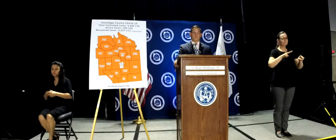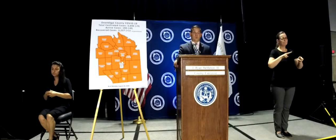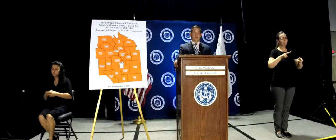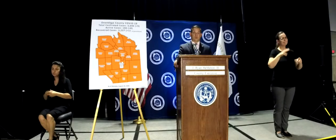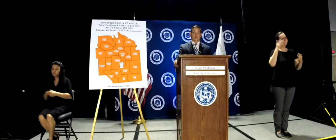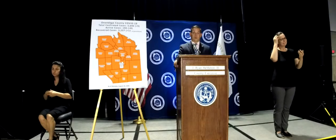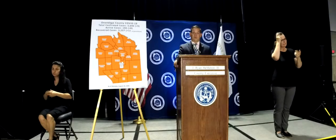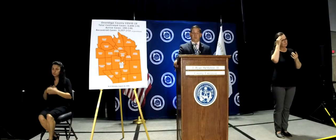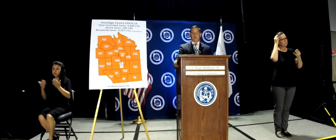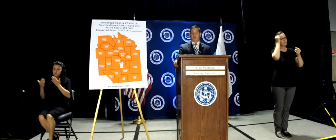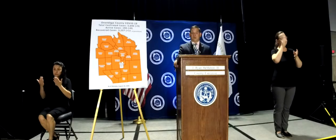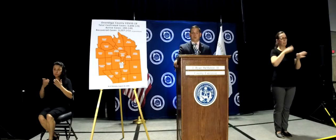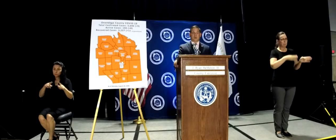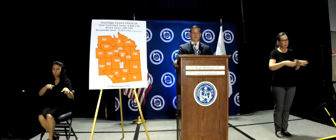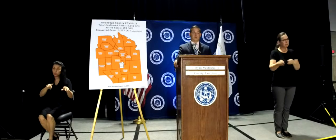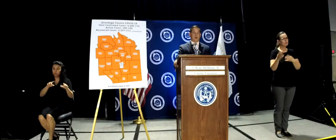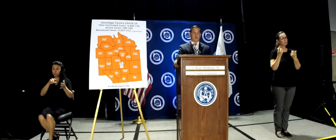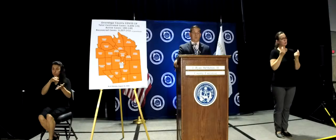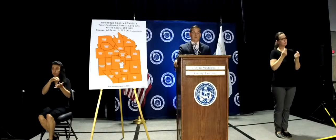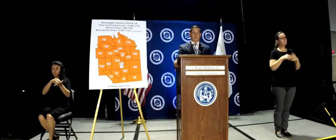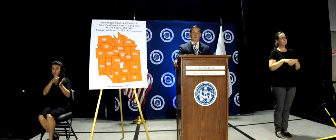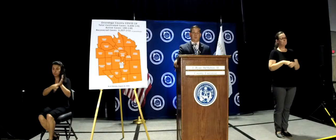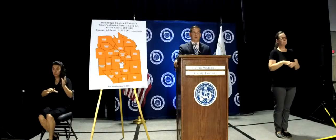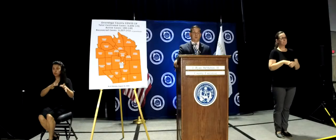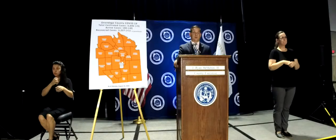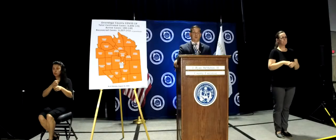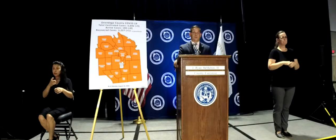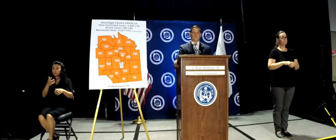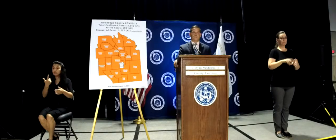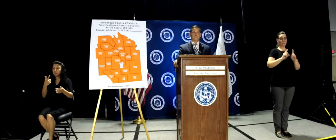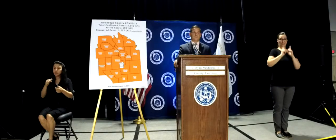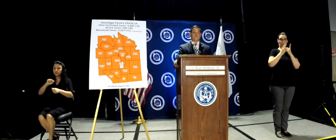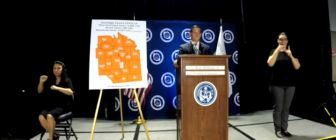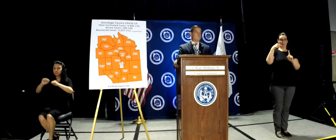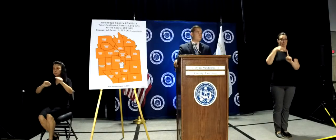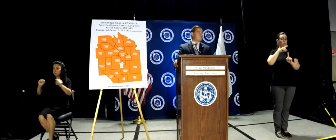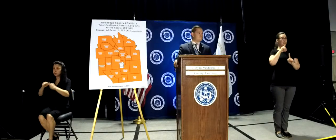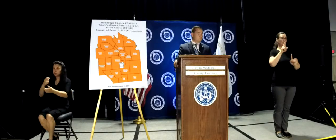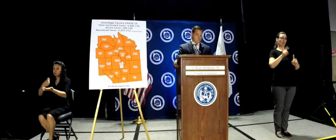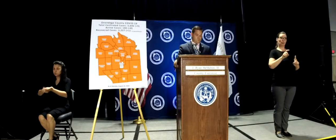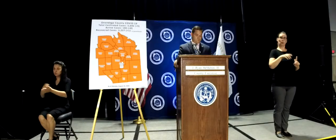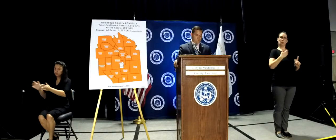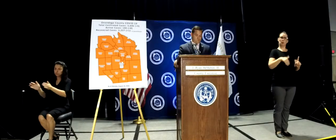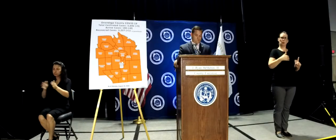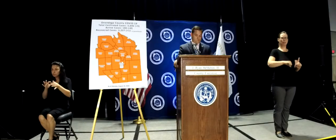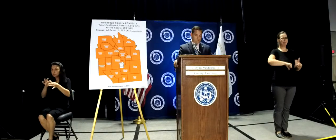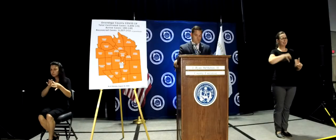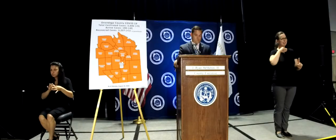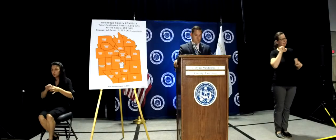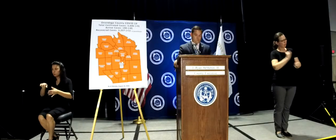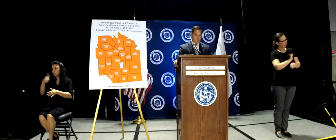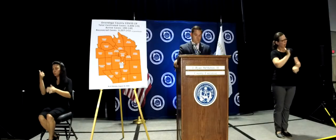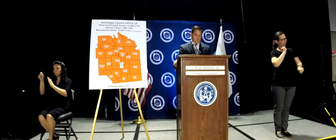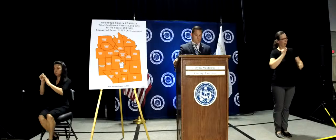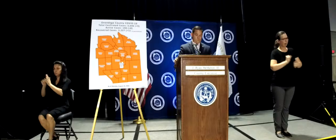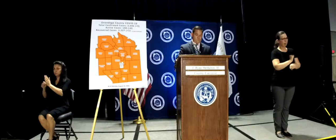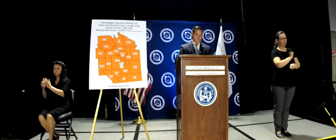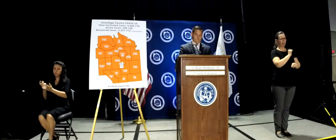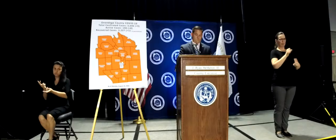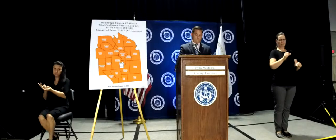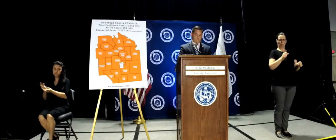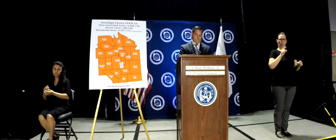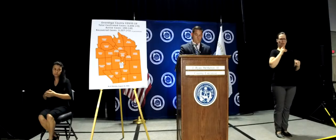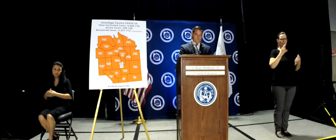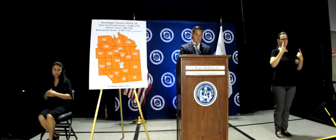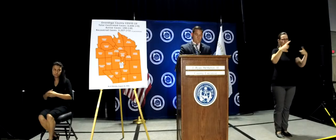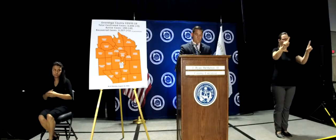starting their school year from a position of strength, stronger than most communities throughout the country. Ryan, the tests for the school employees, are those going to